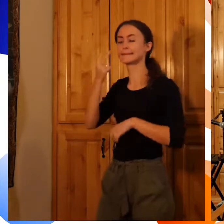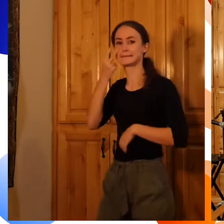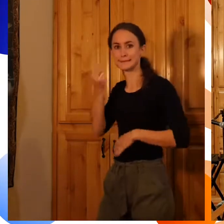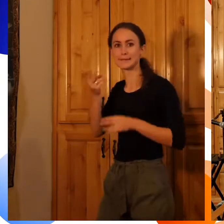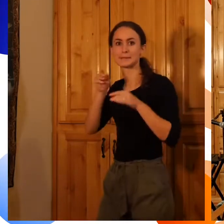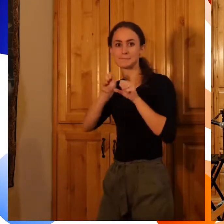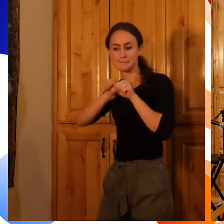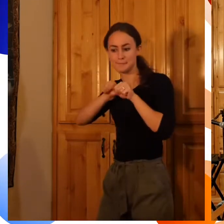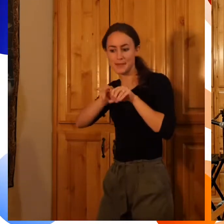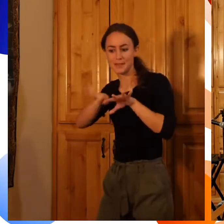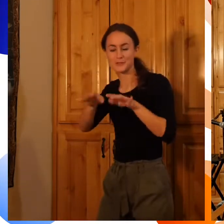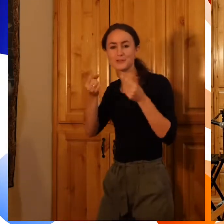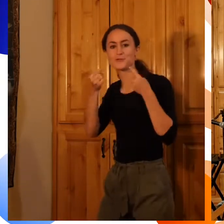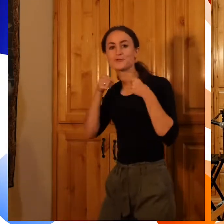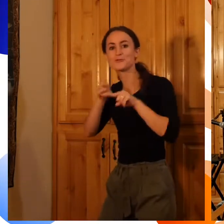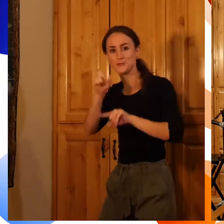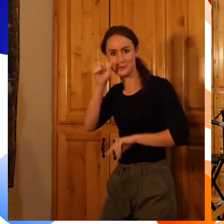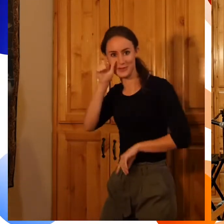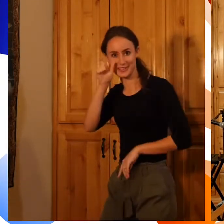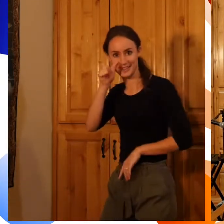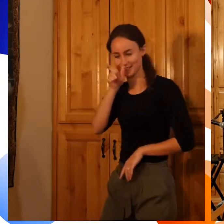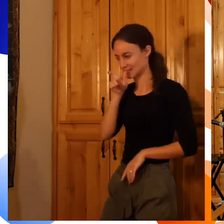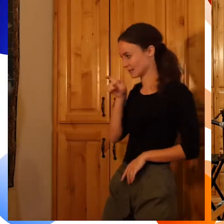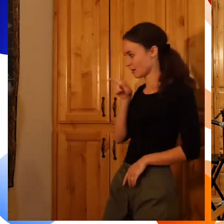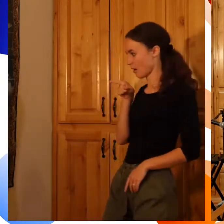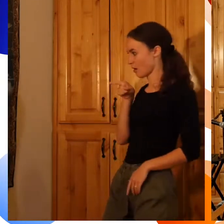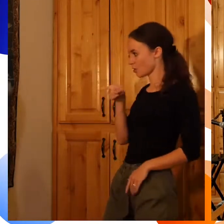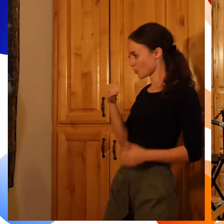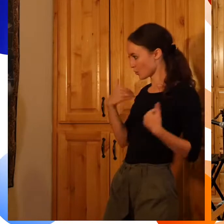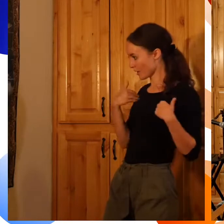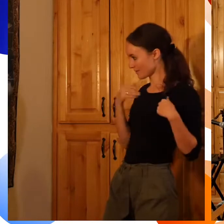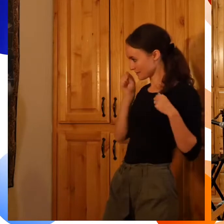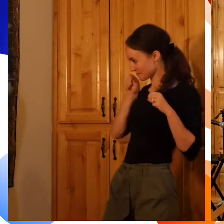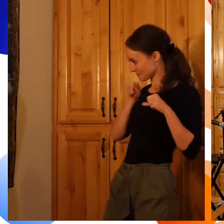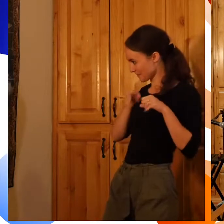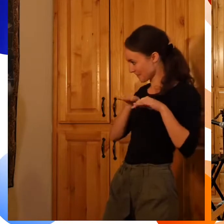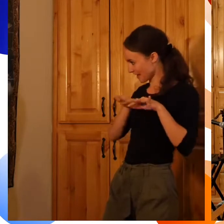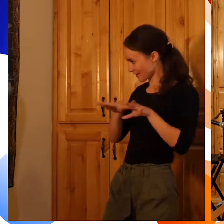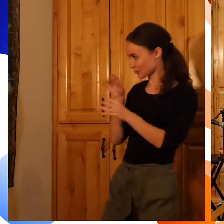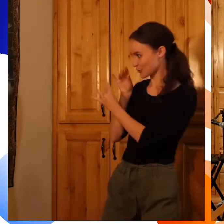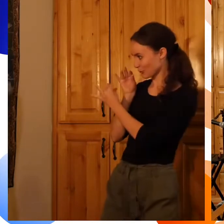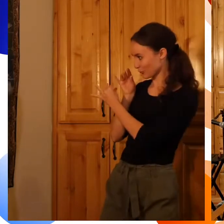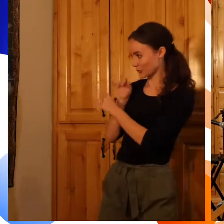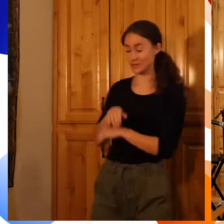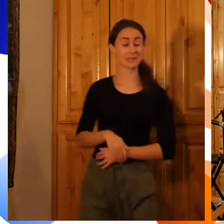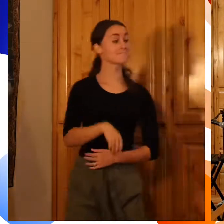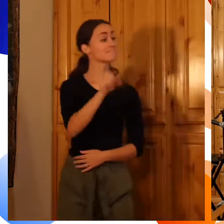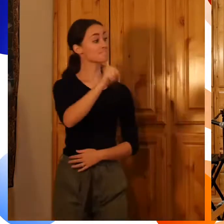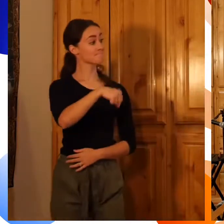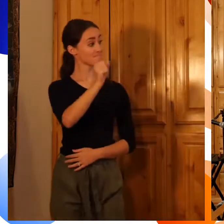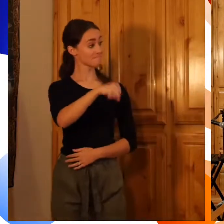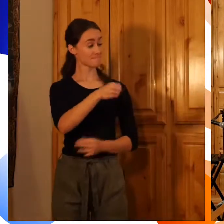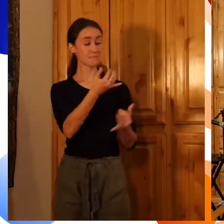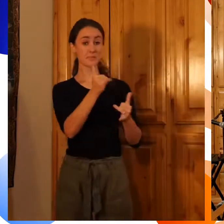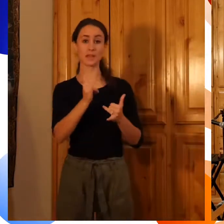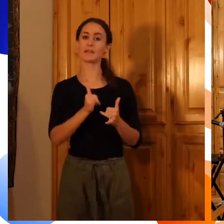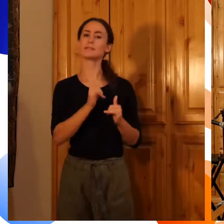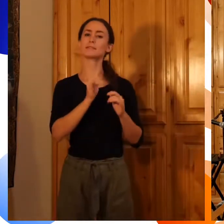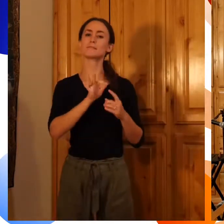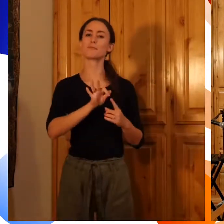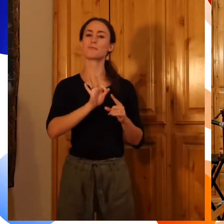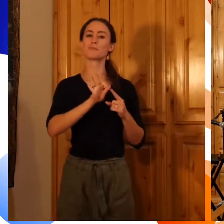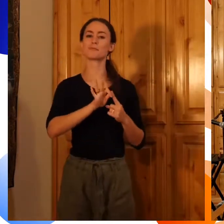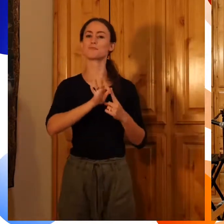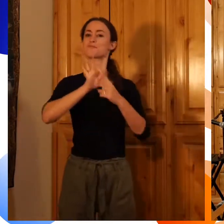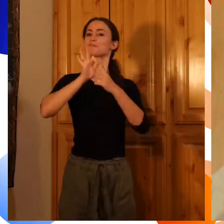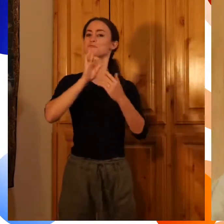Donald said, "Why, it sure is, and it plays a lovely tuner, too, I'll tell you." And so Scoggins said, "Well, then play us a tune." And Boggins said,